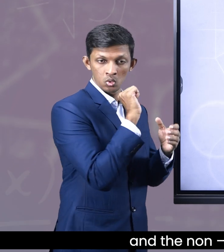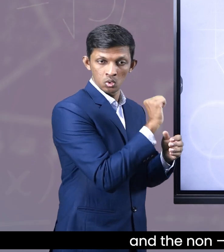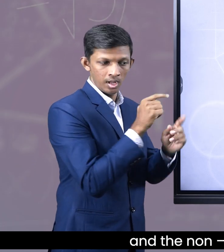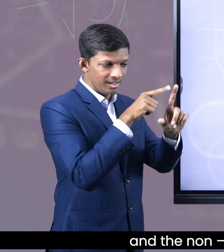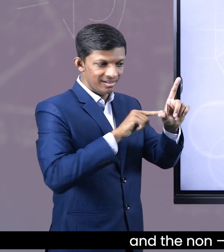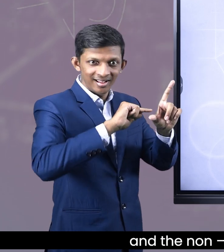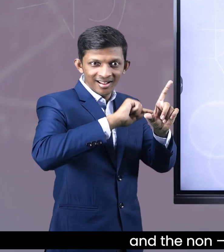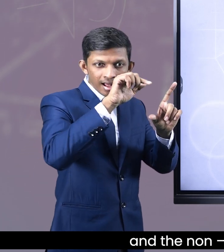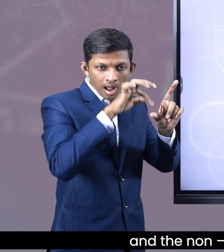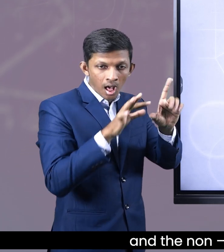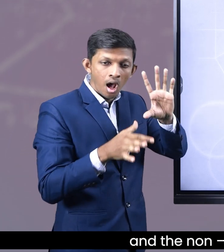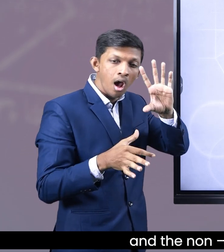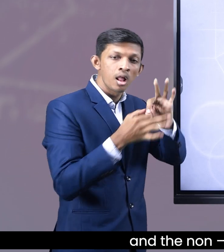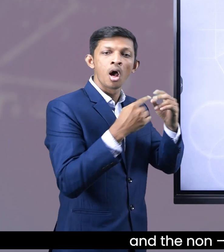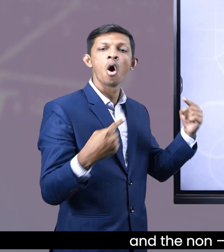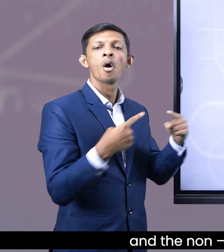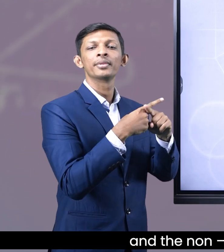non-common arms are opposite rays.